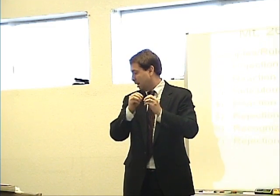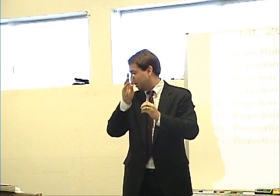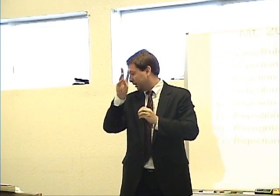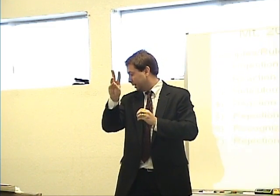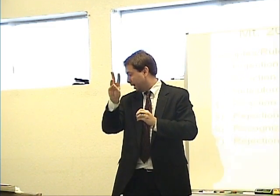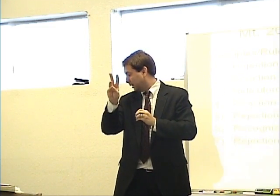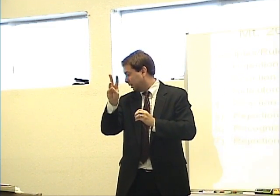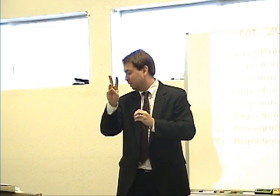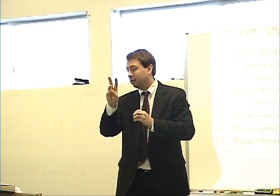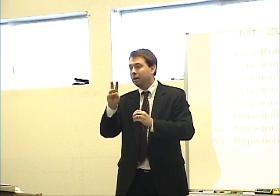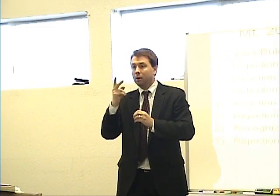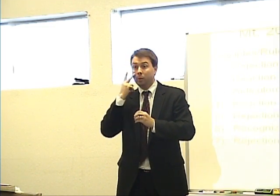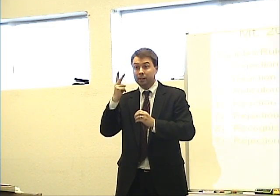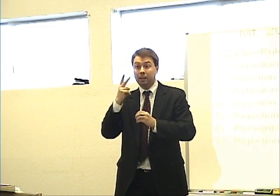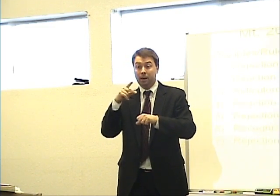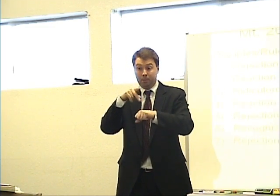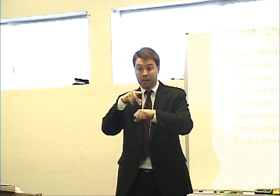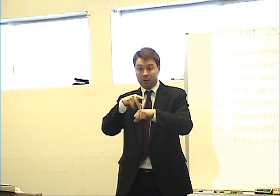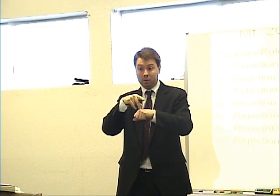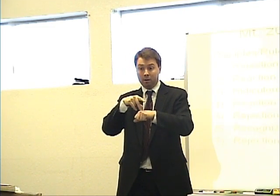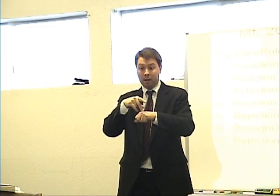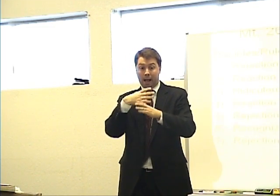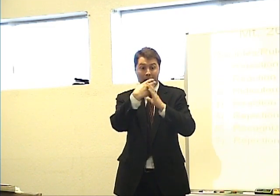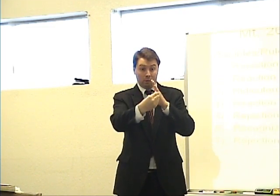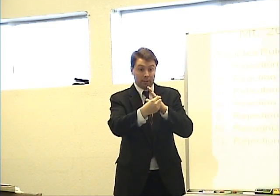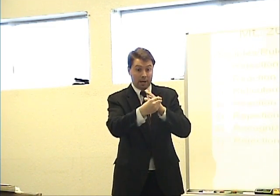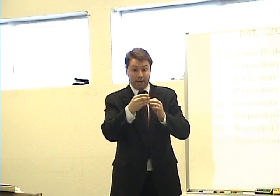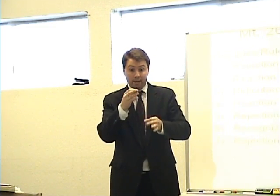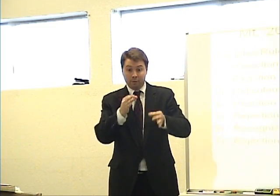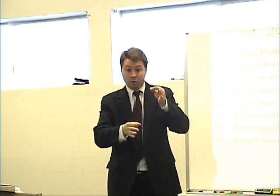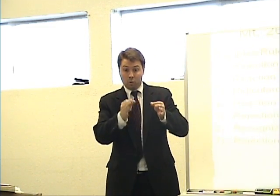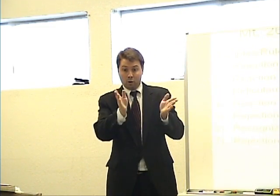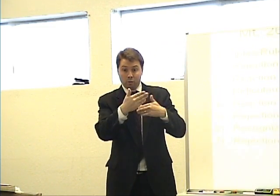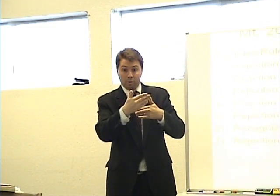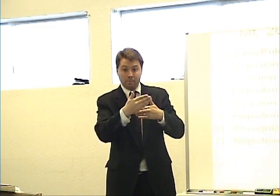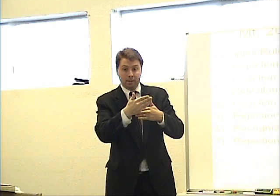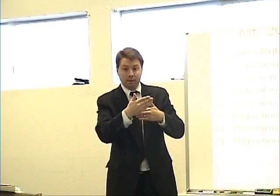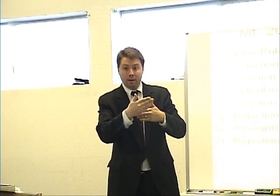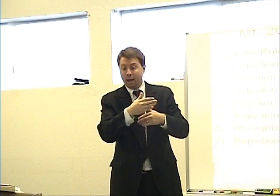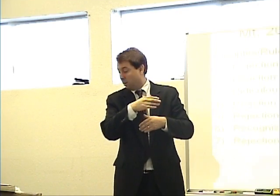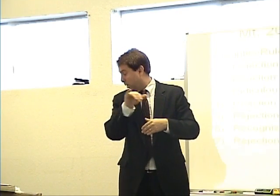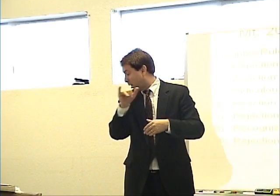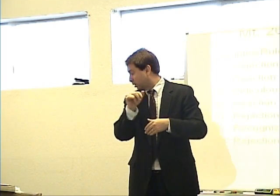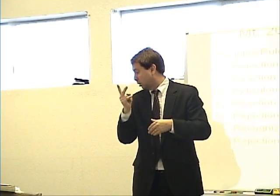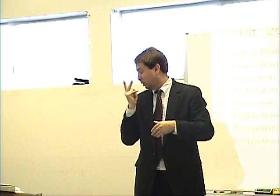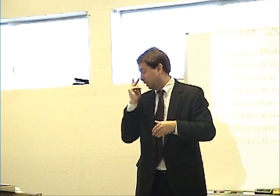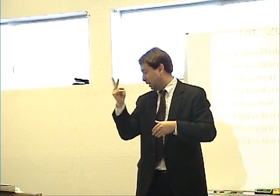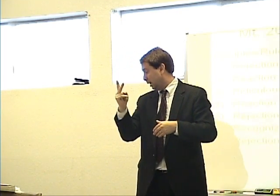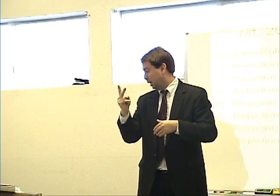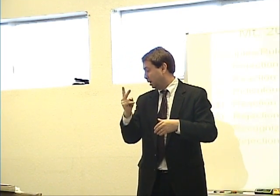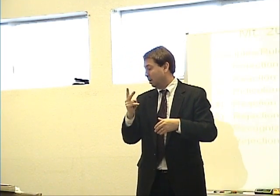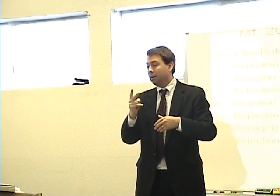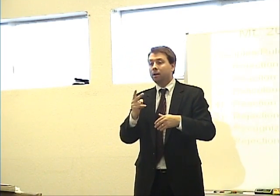Number six, we see Peter outside of the courtroom. We also see